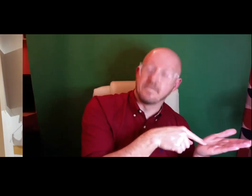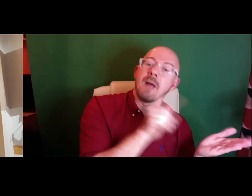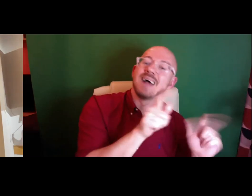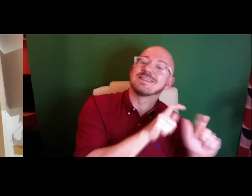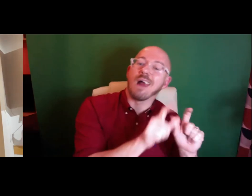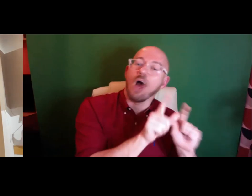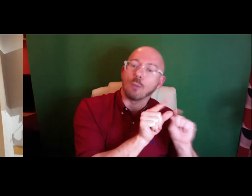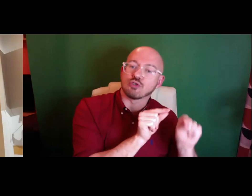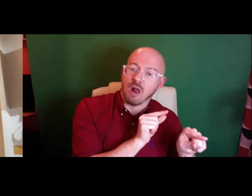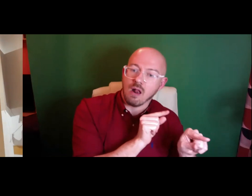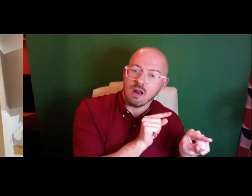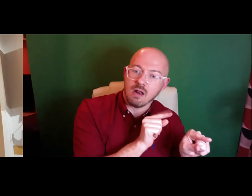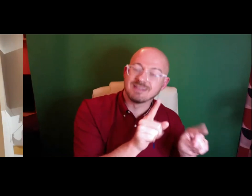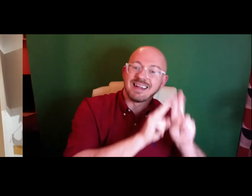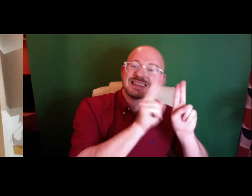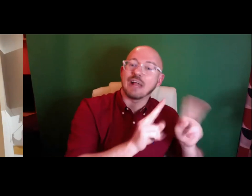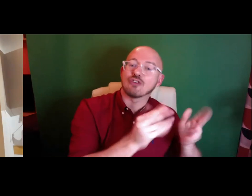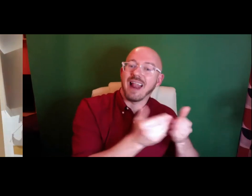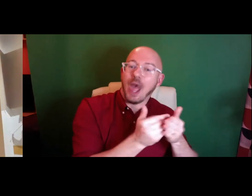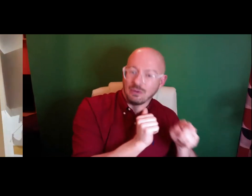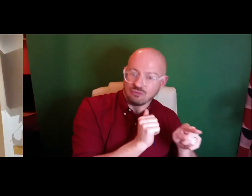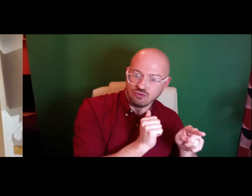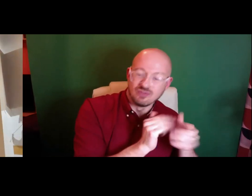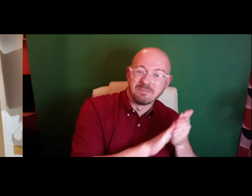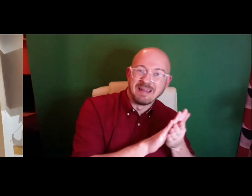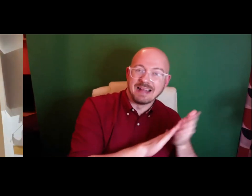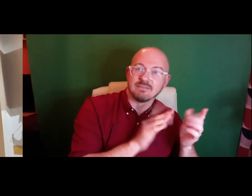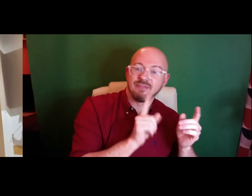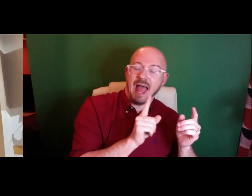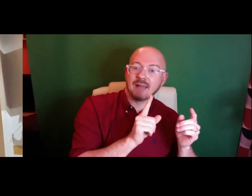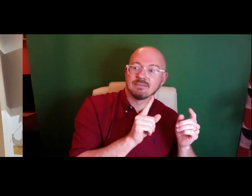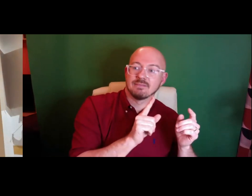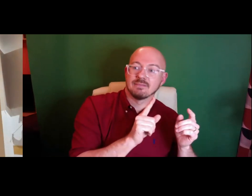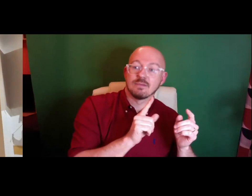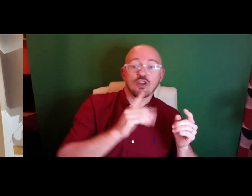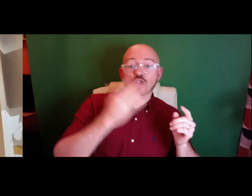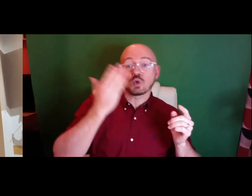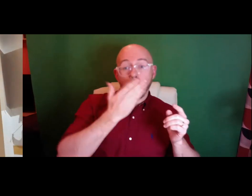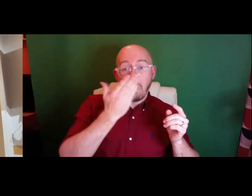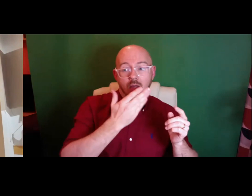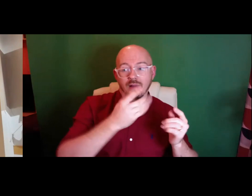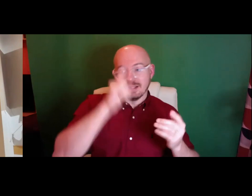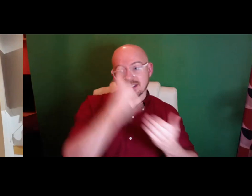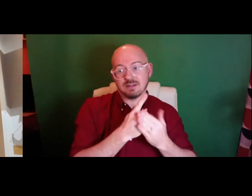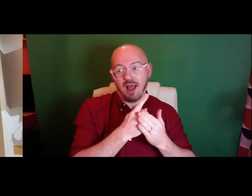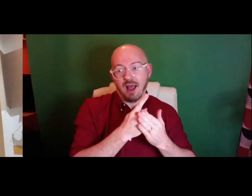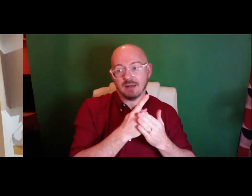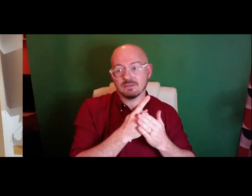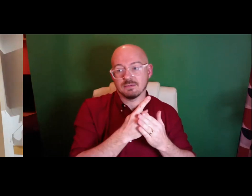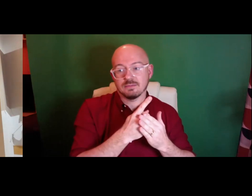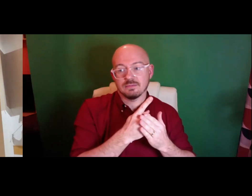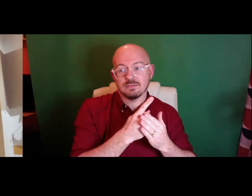explicit that BSL is part of the national curriculum. It's still an option, and it's regarded only as an international language, not